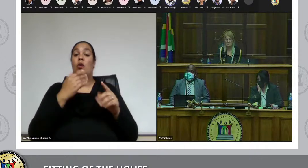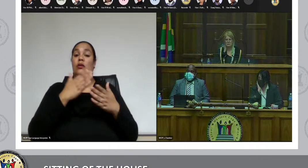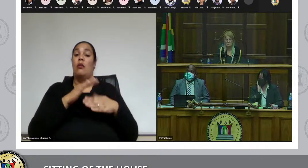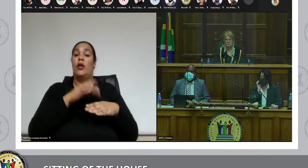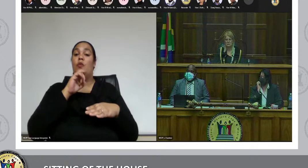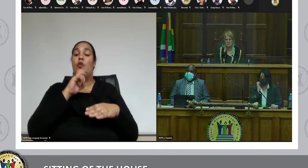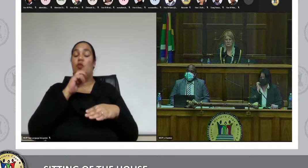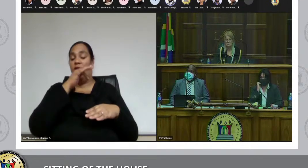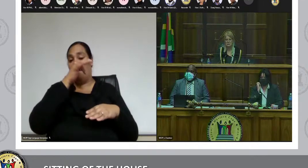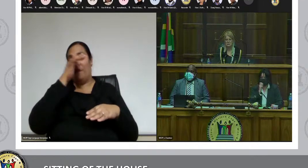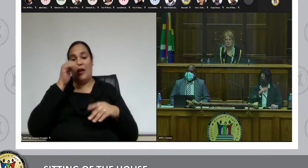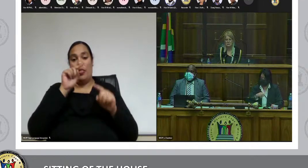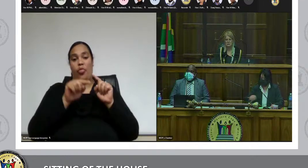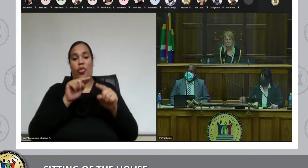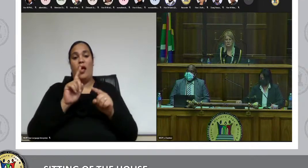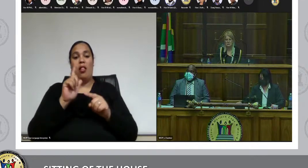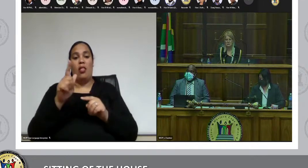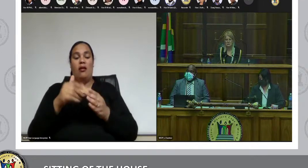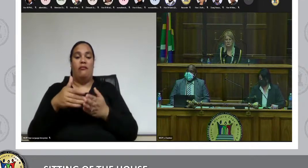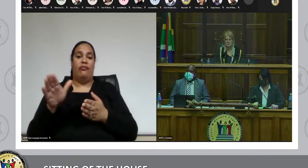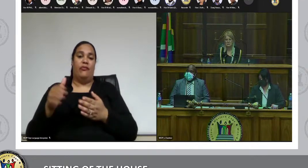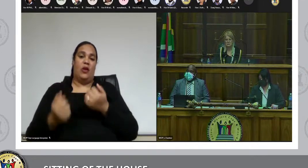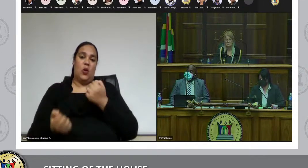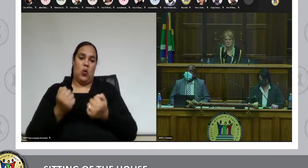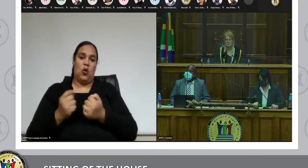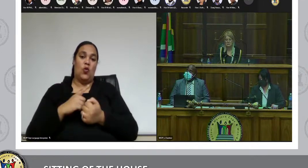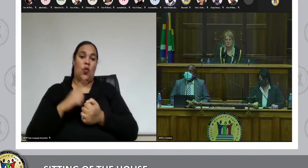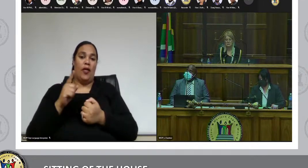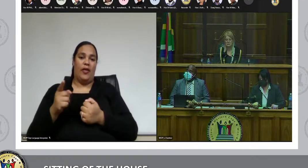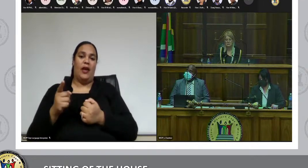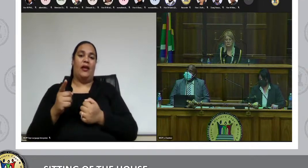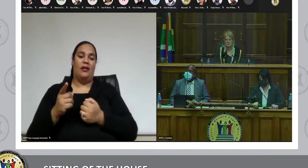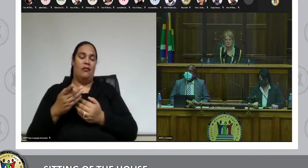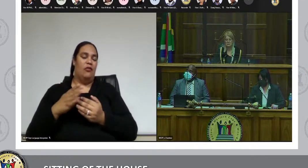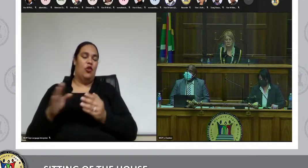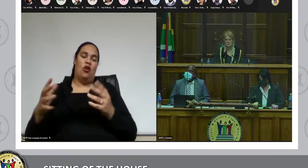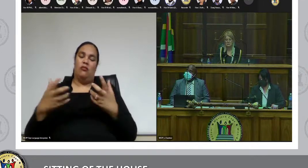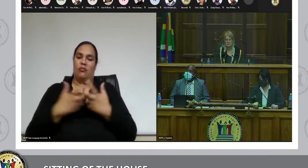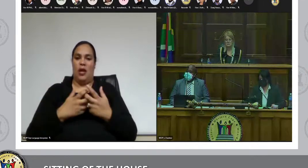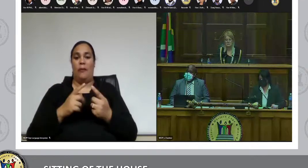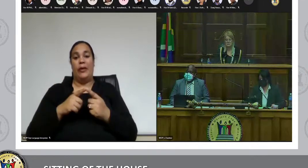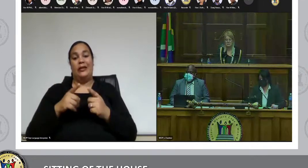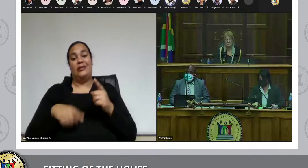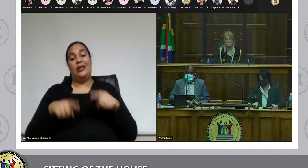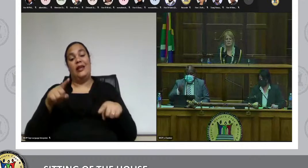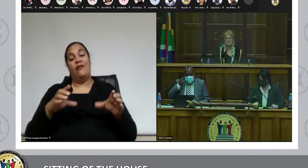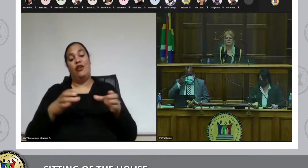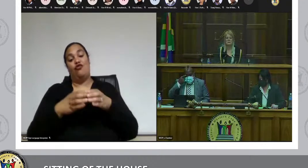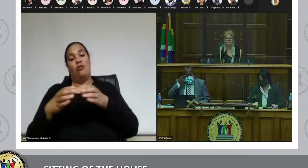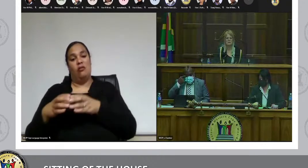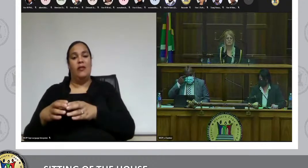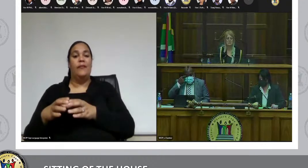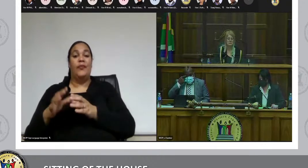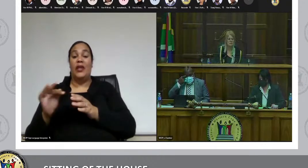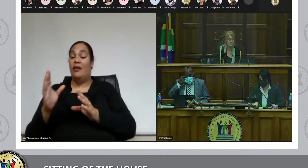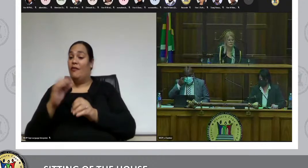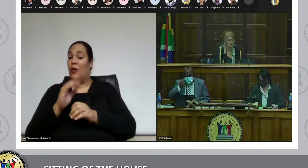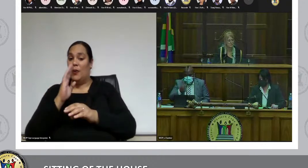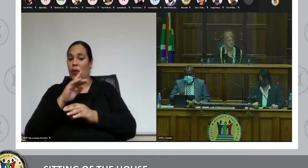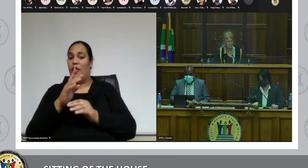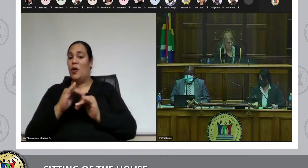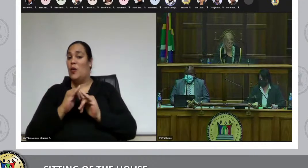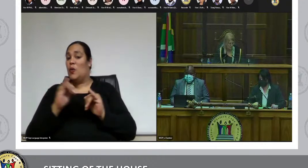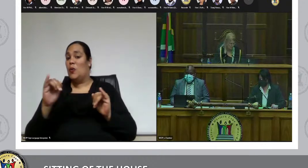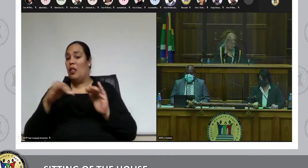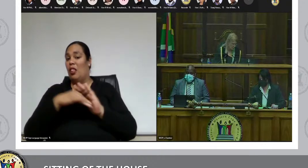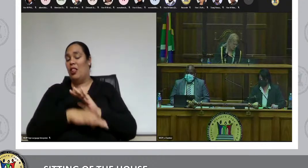fake allegations which were later thrown out of court as they were devoid of truth. These divisions, if left unattended, will further weaken